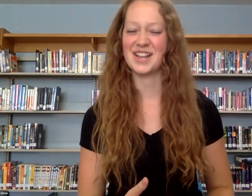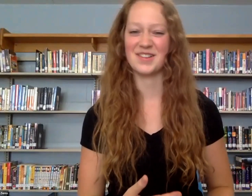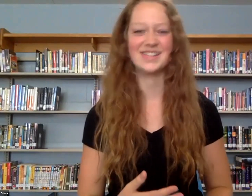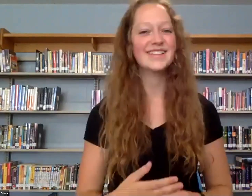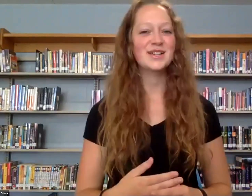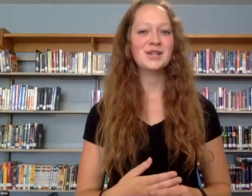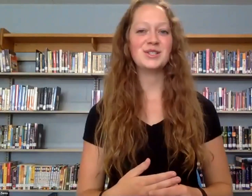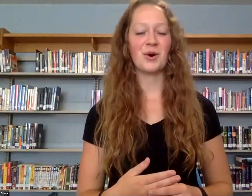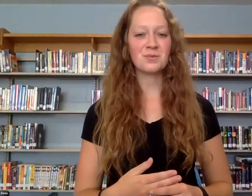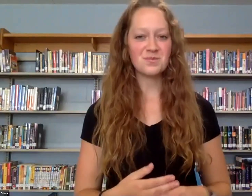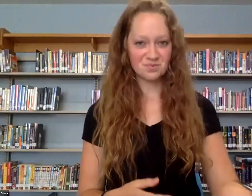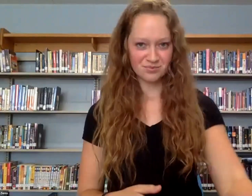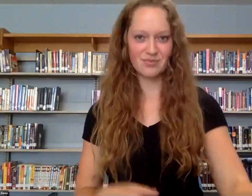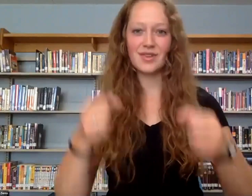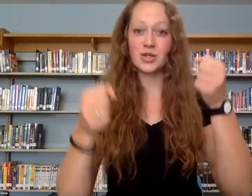one. So drive,